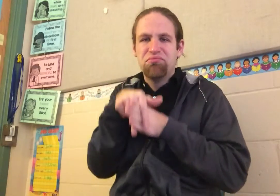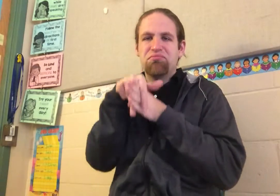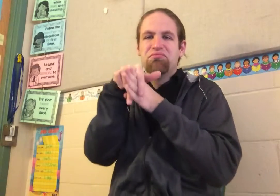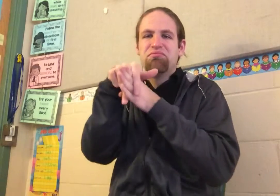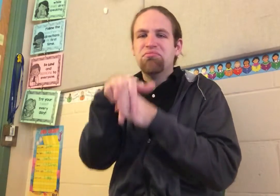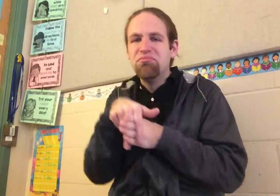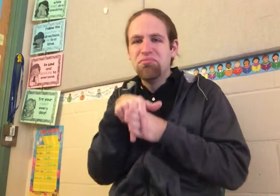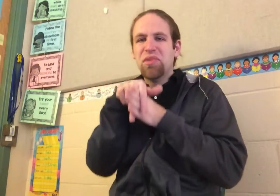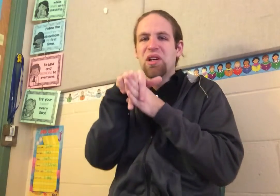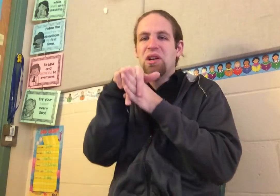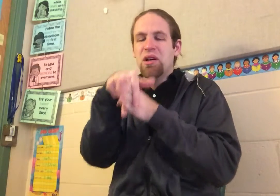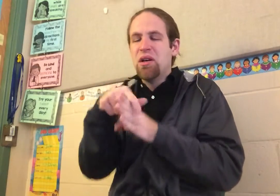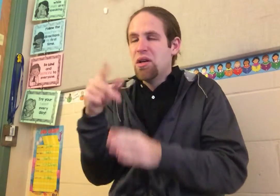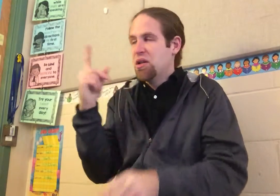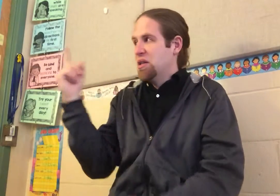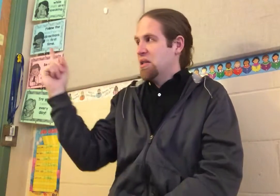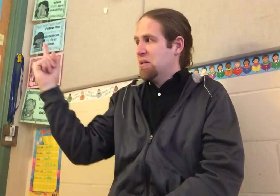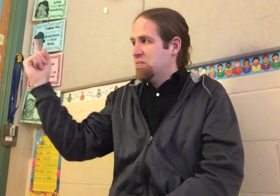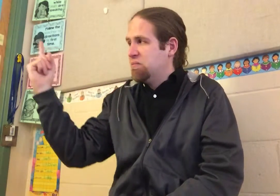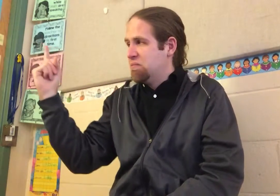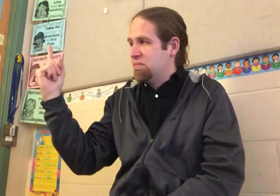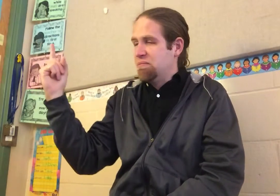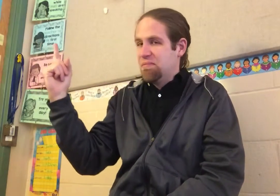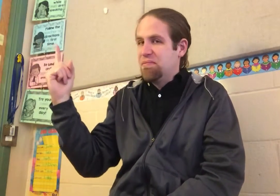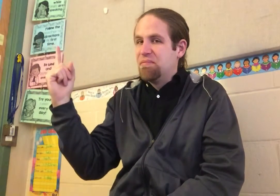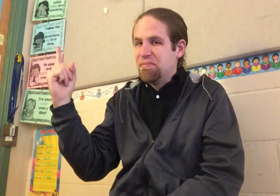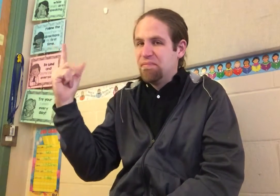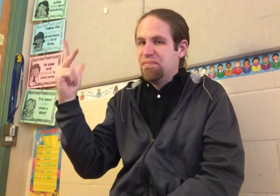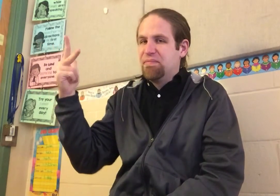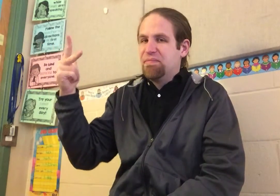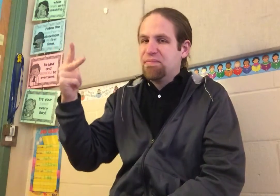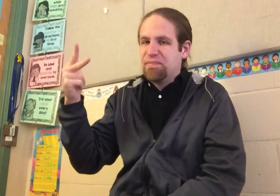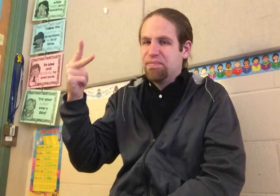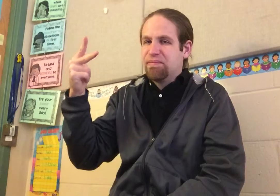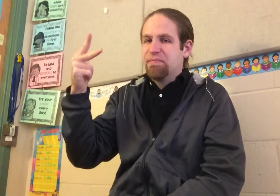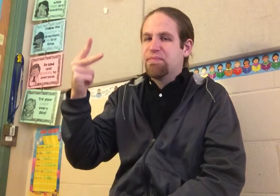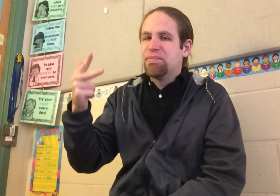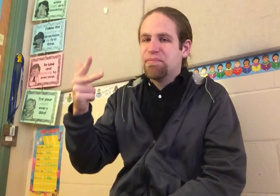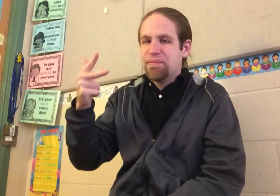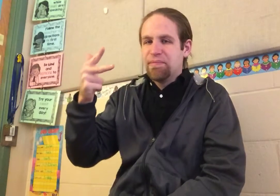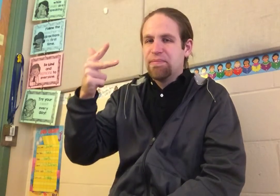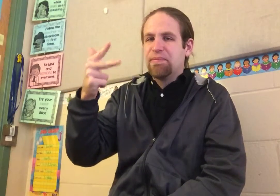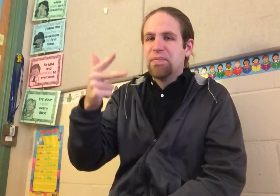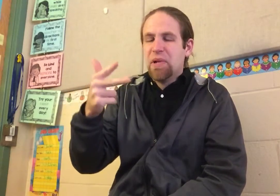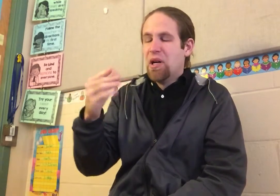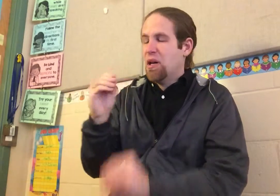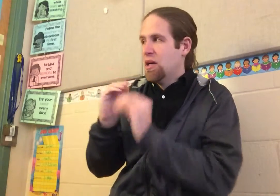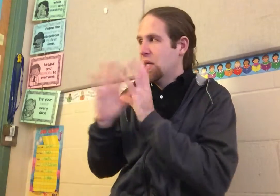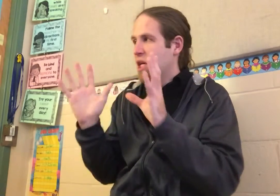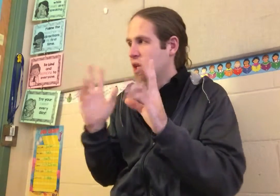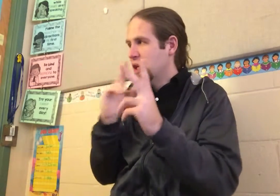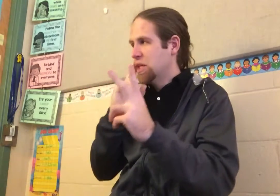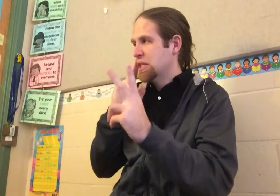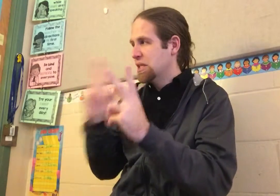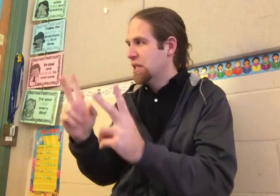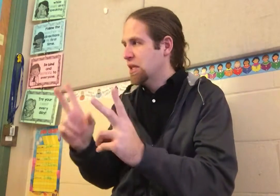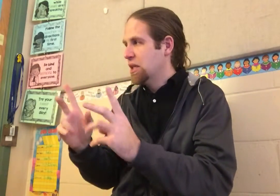sweeping toward us nearer and nearer, growing more and more distinct, more and more sharply defined, nearer and still